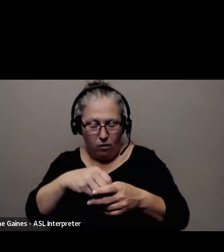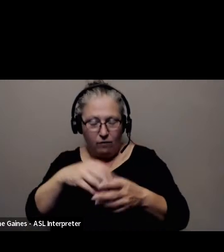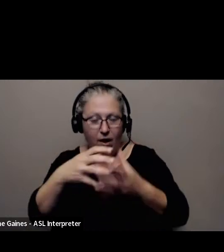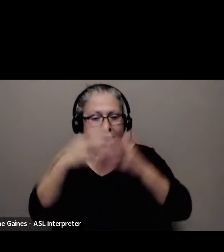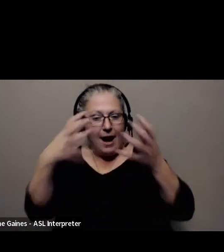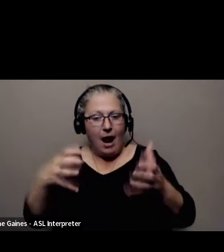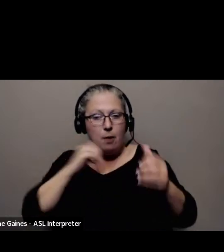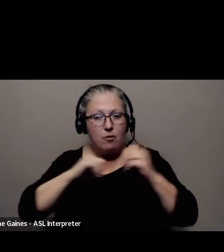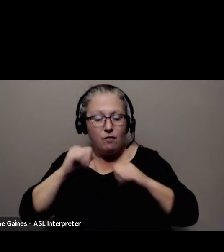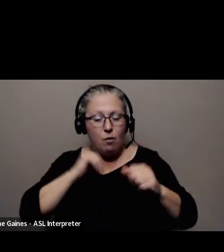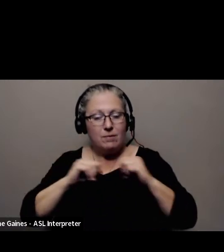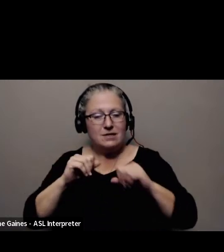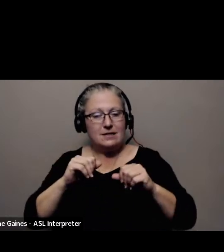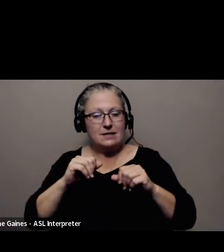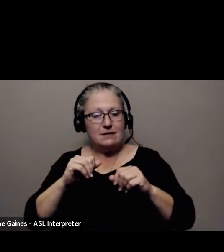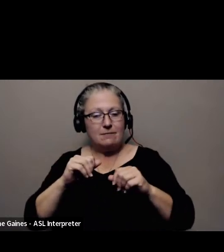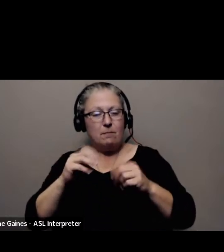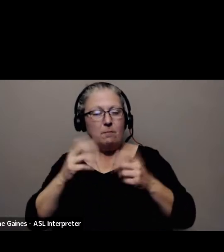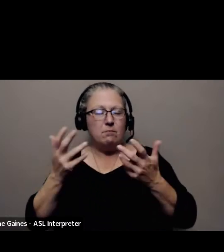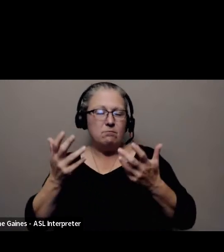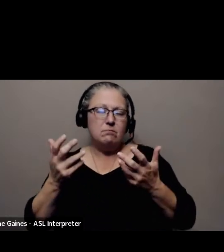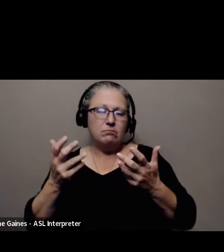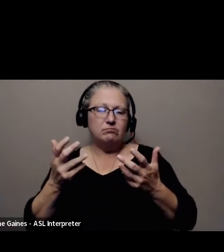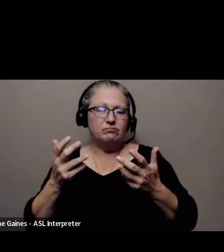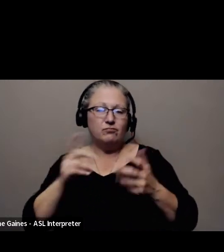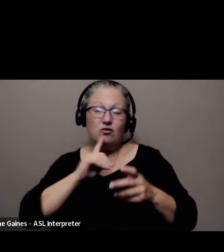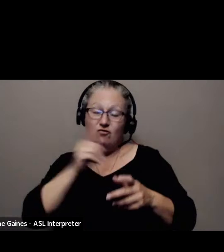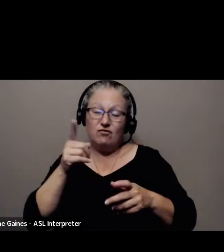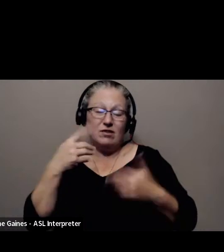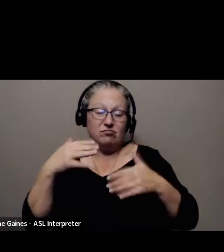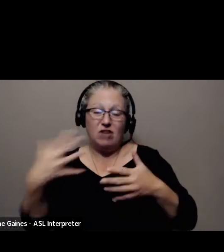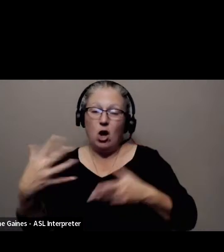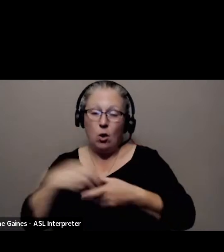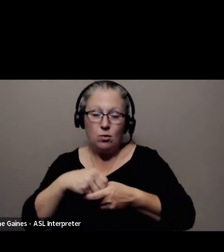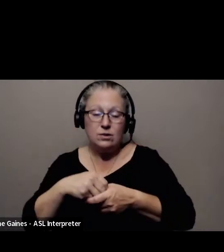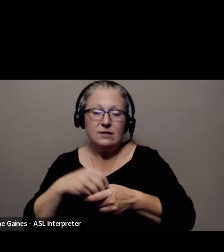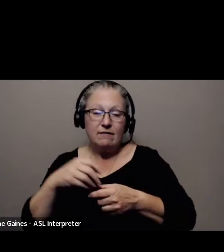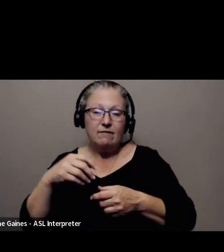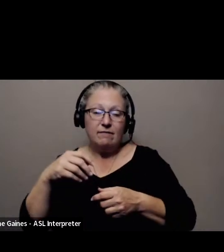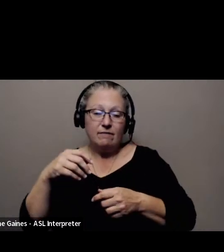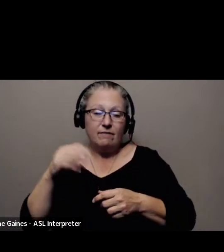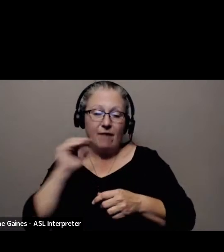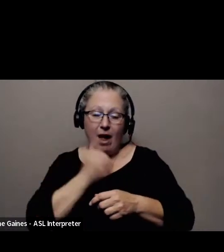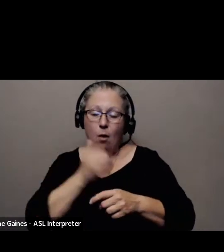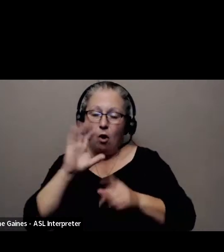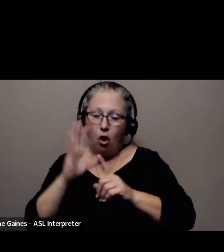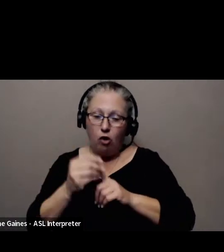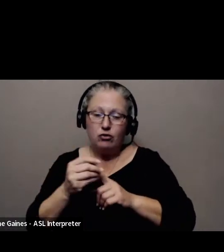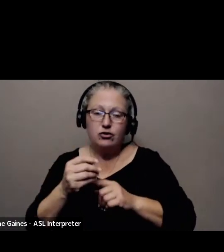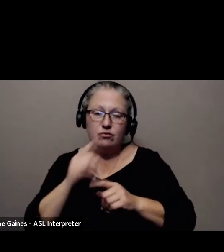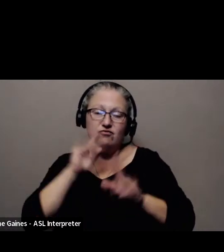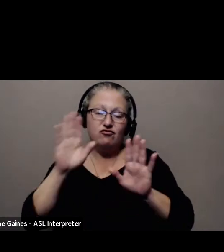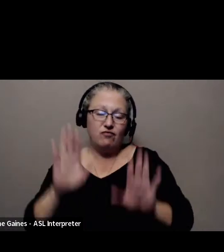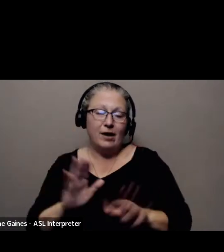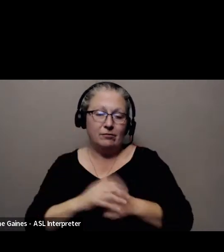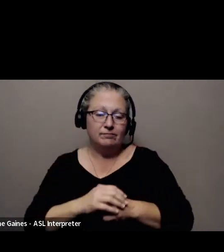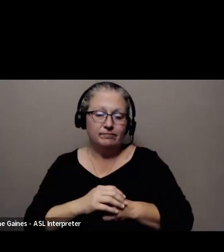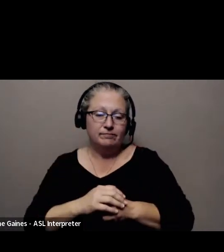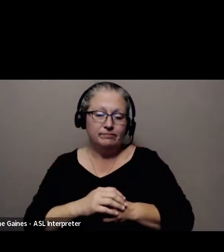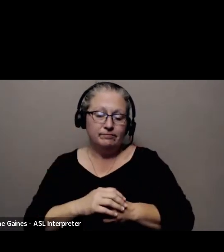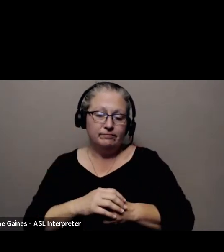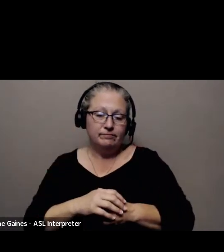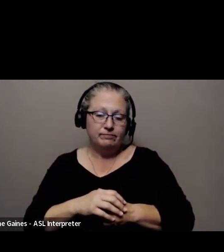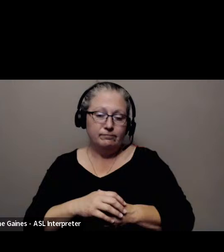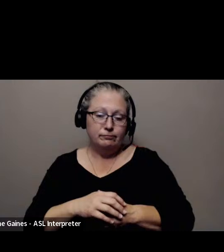of performances. It was like super inclusive of our culture. It was great.